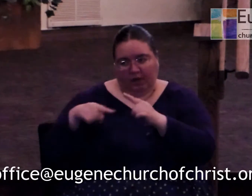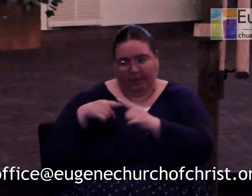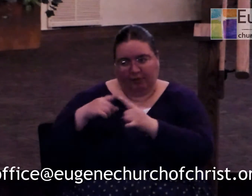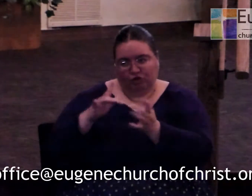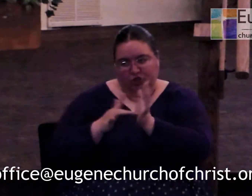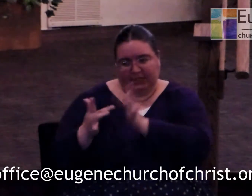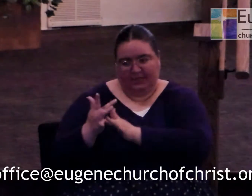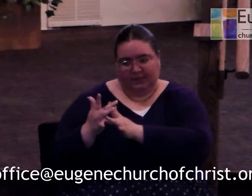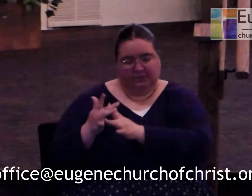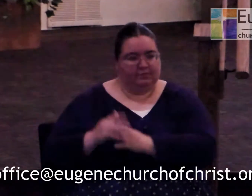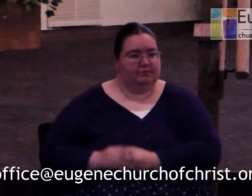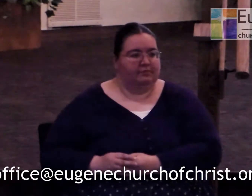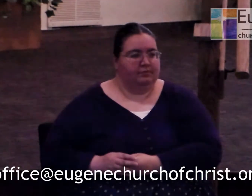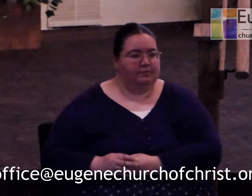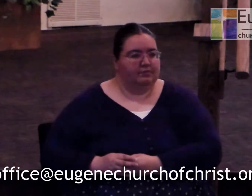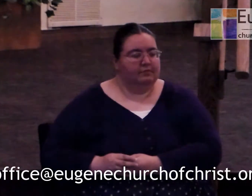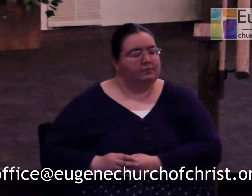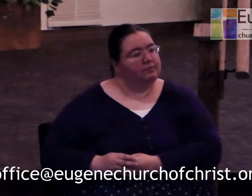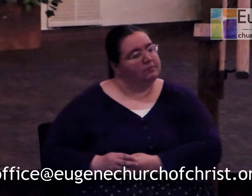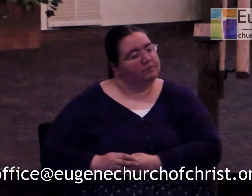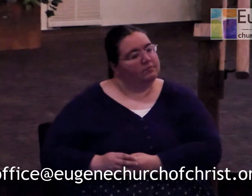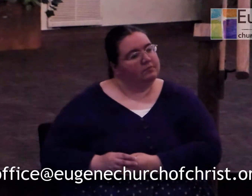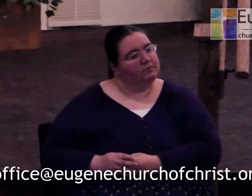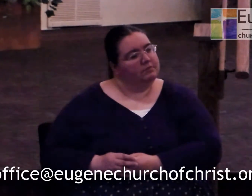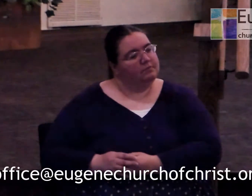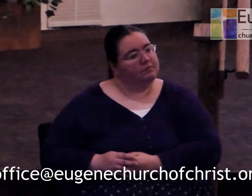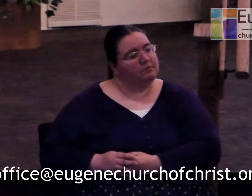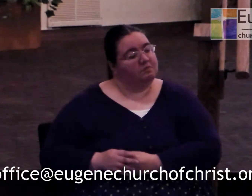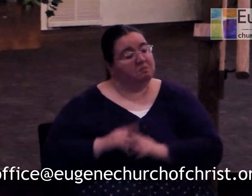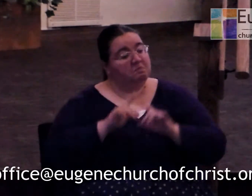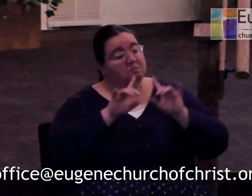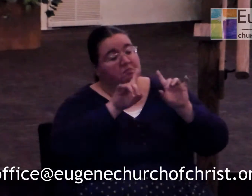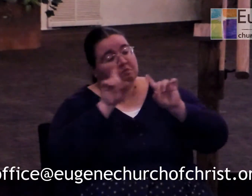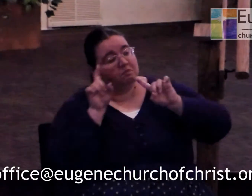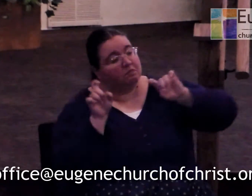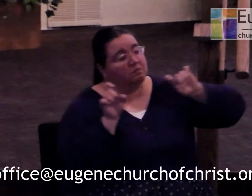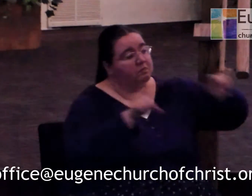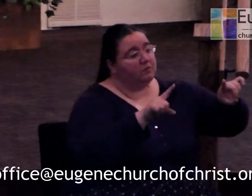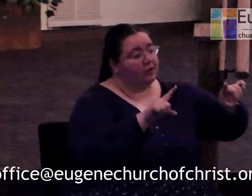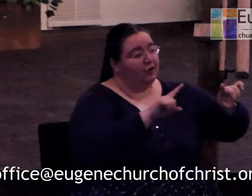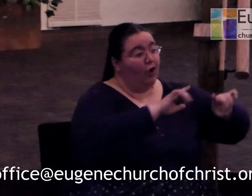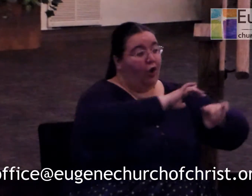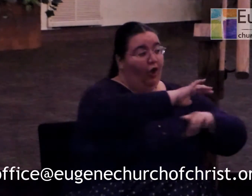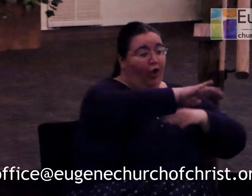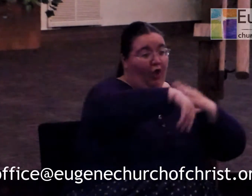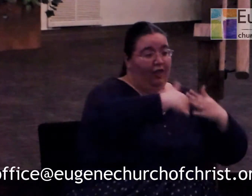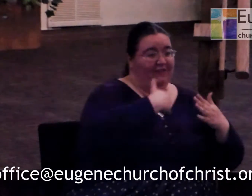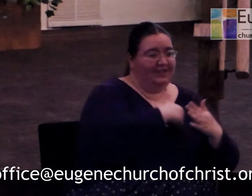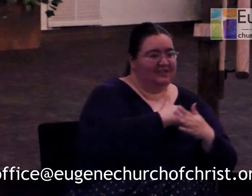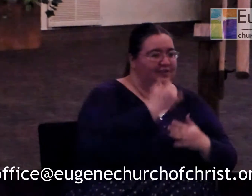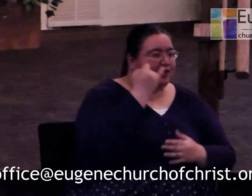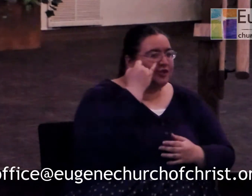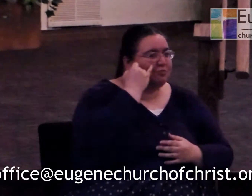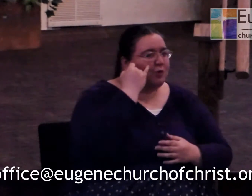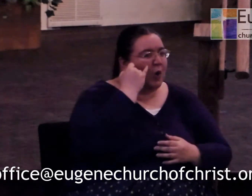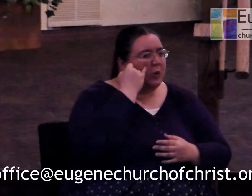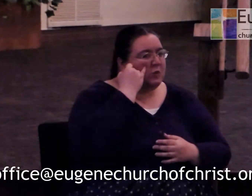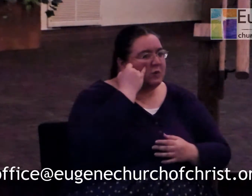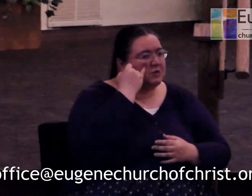And it brings the question, I think, to all of us, if the authorities had us, and they said, there is this one thing that if you will just